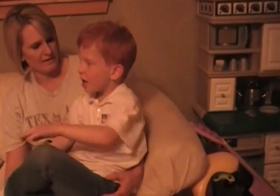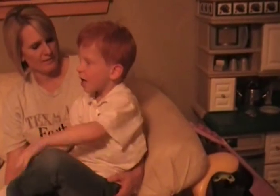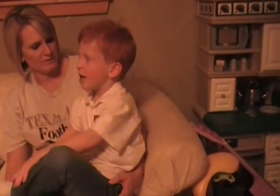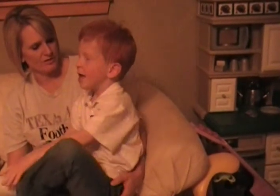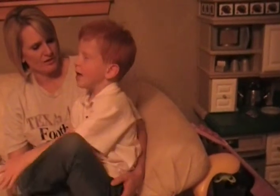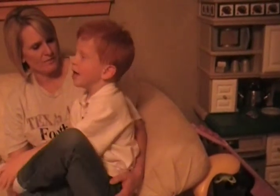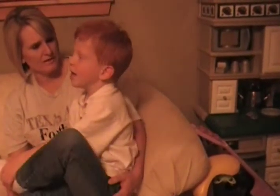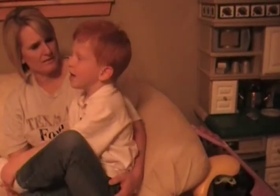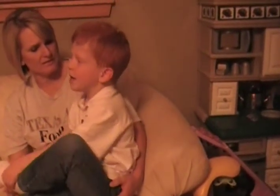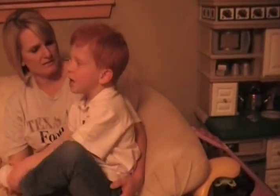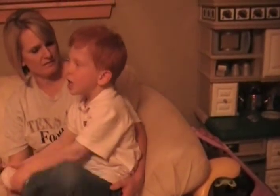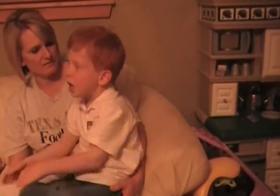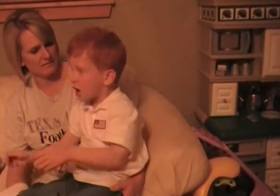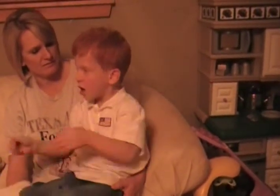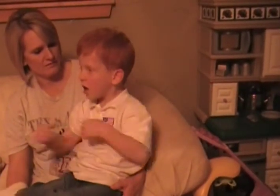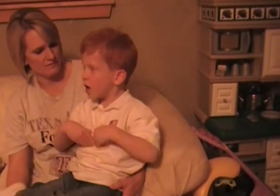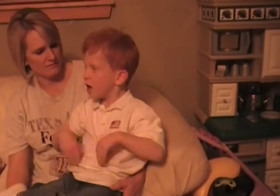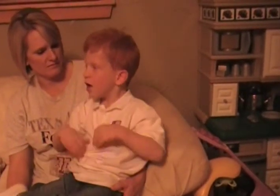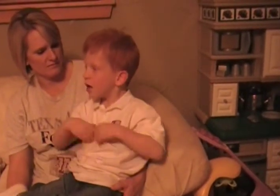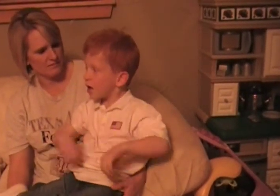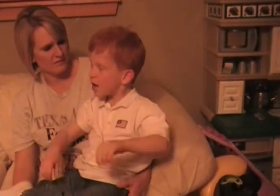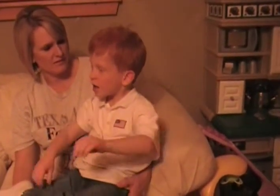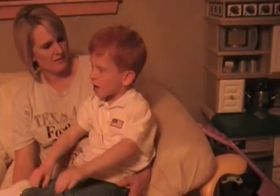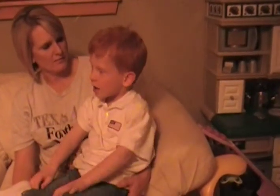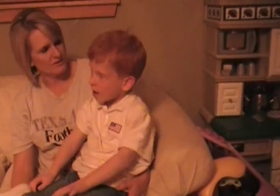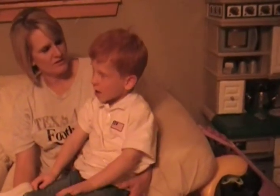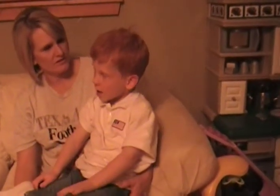And we saw monkeys. And we saw